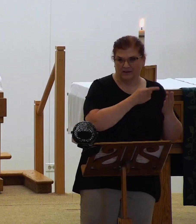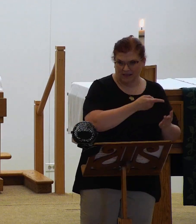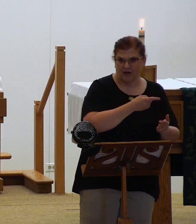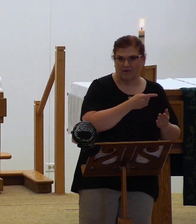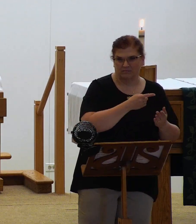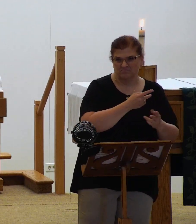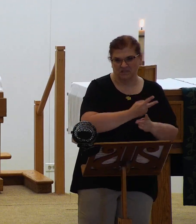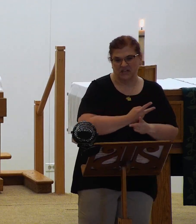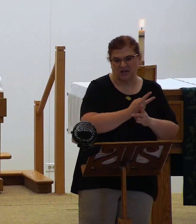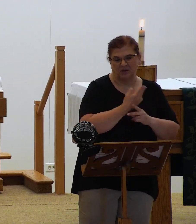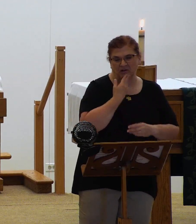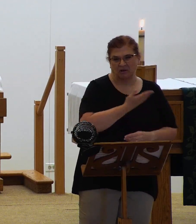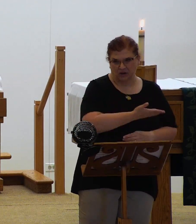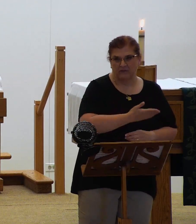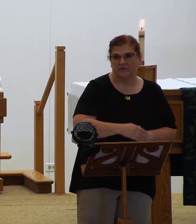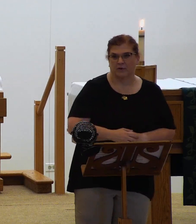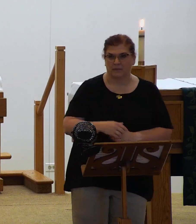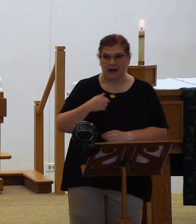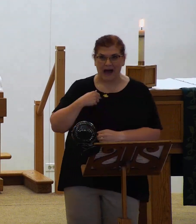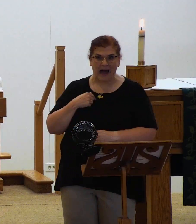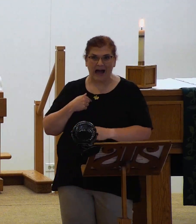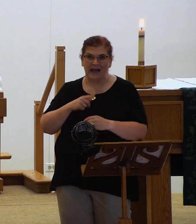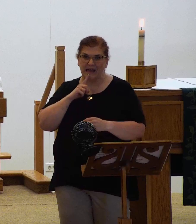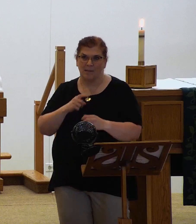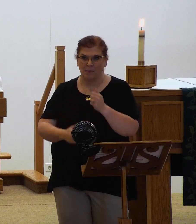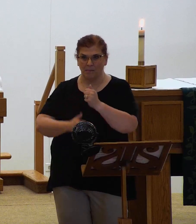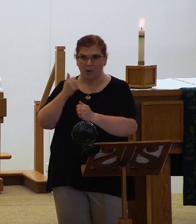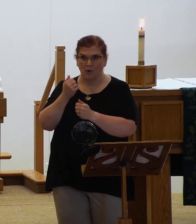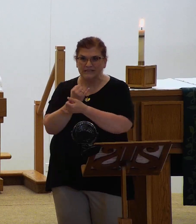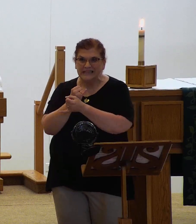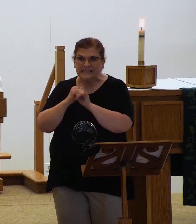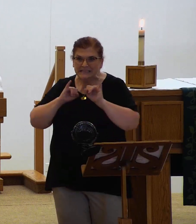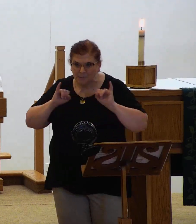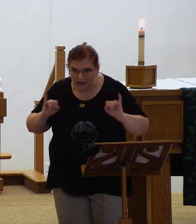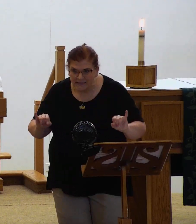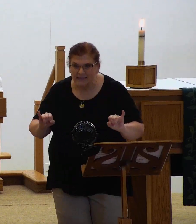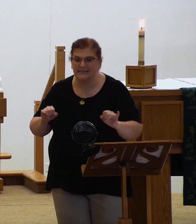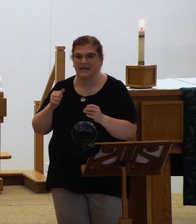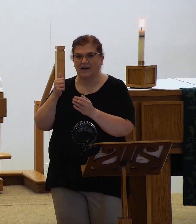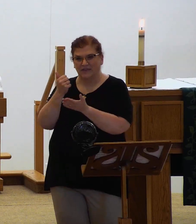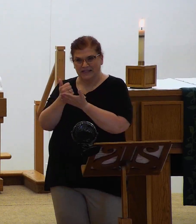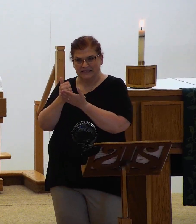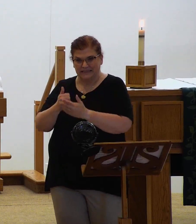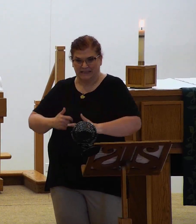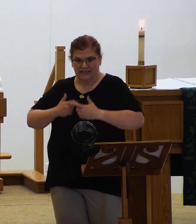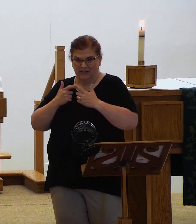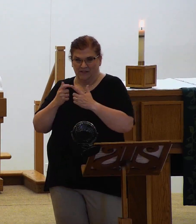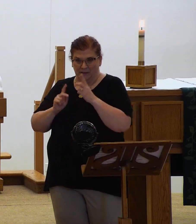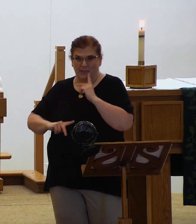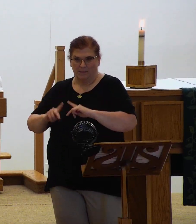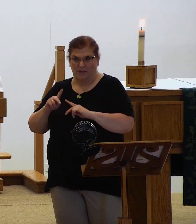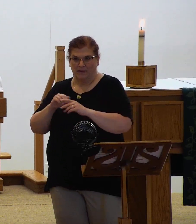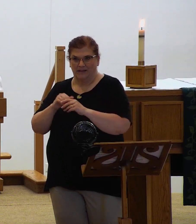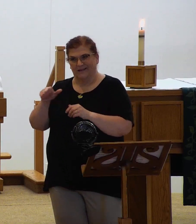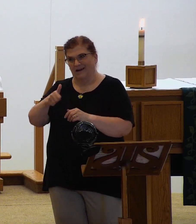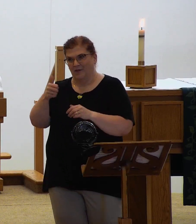for. I am the most independent of the assisted living residents at the other end of the